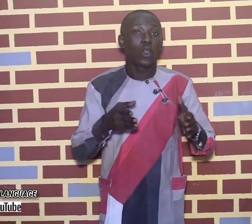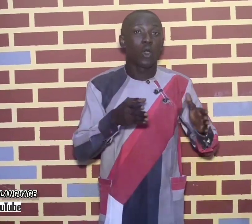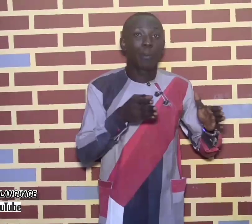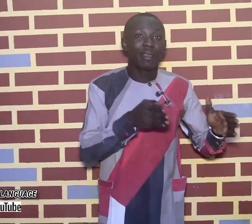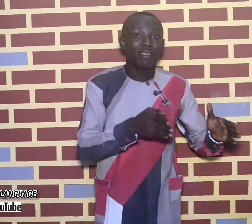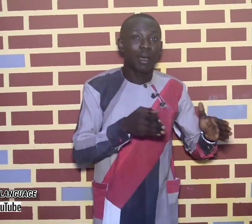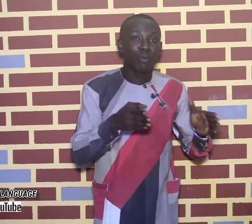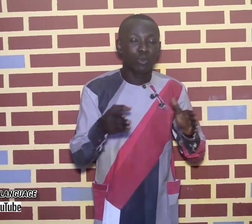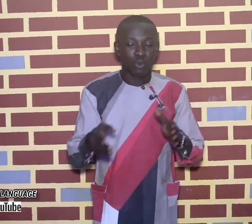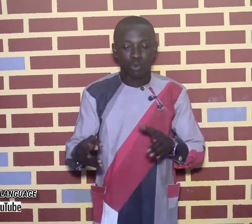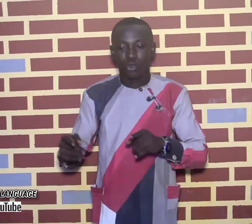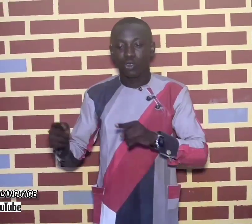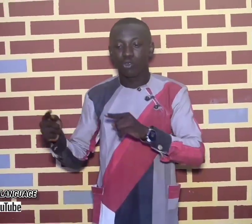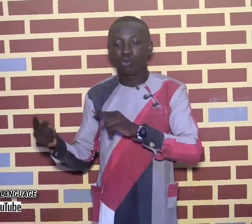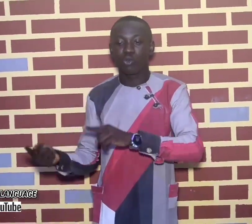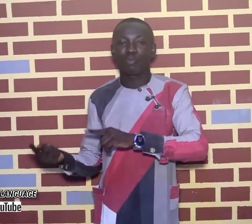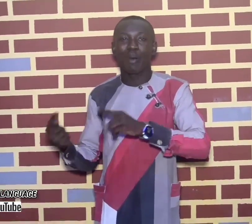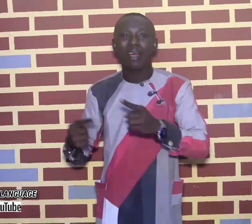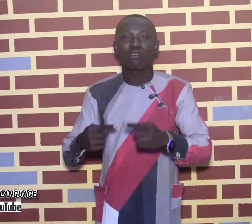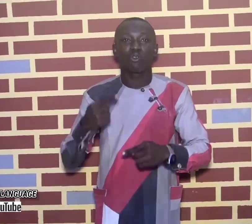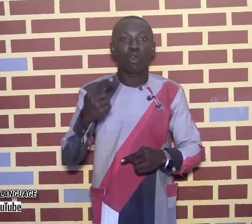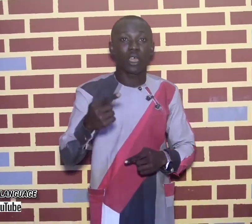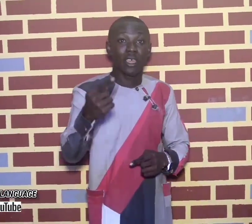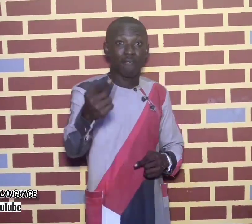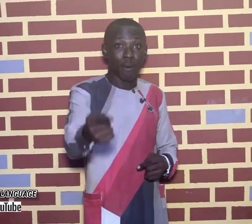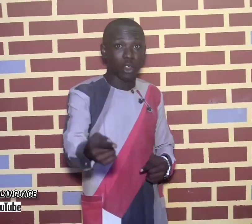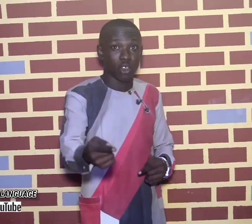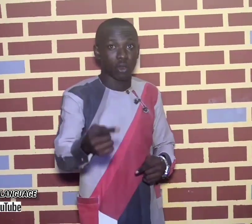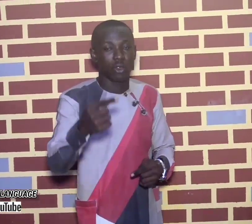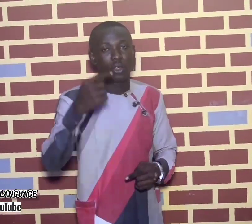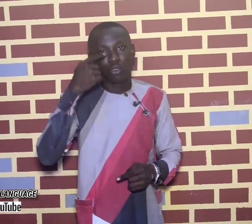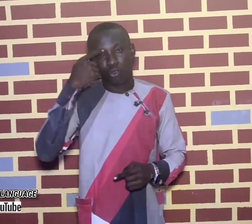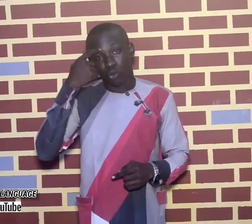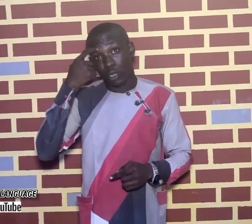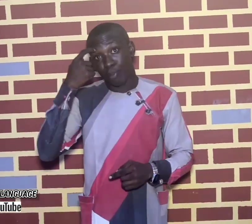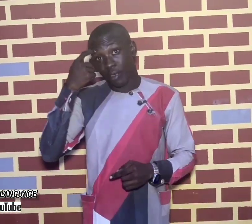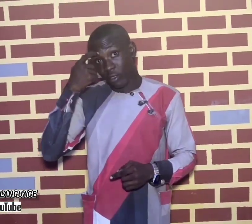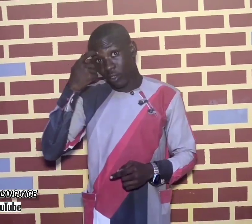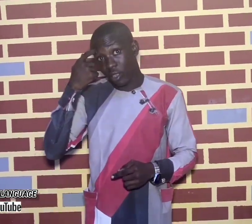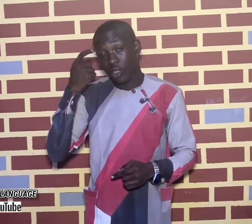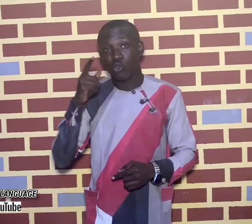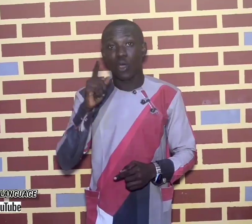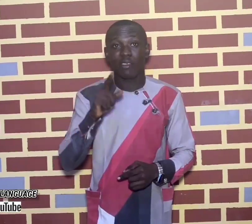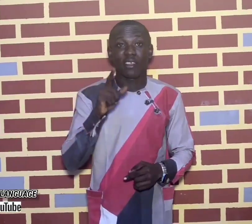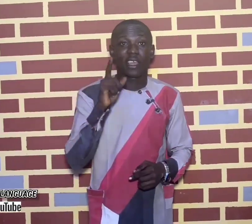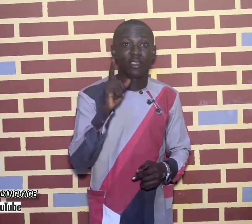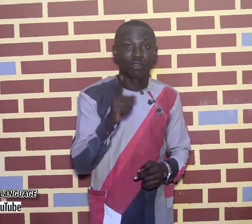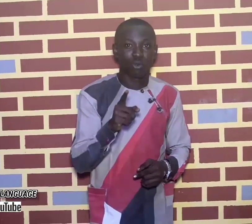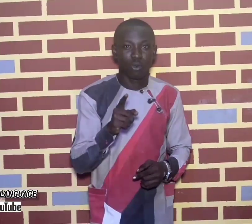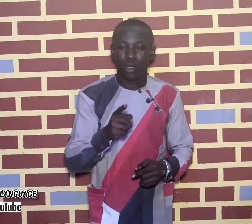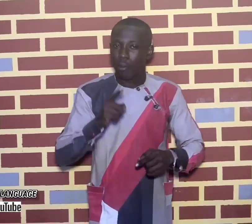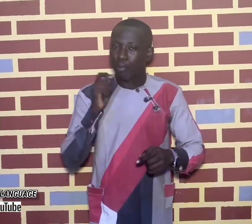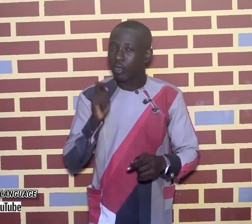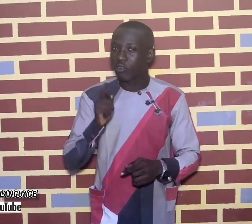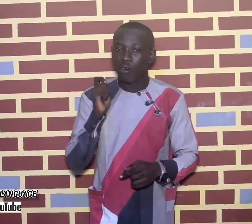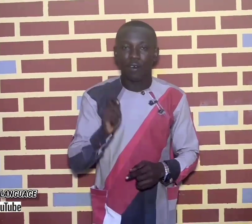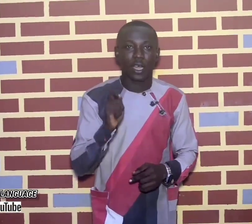your personal mood to pass wrong information to the person you are signing to. Please don't forget